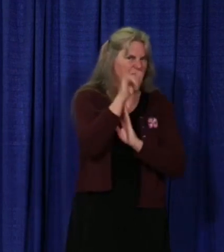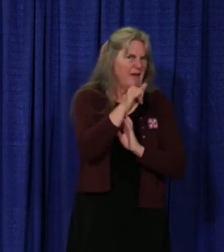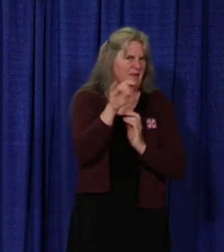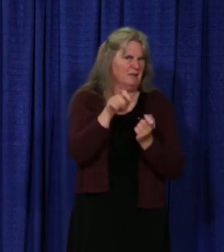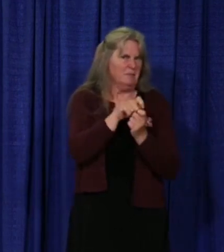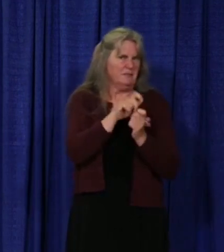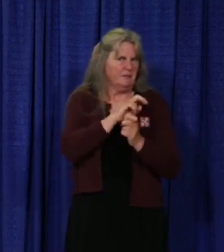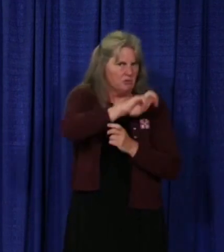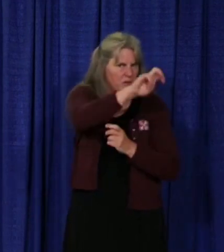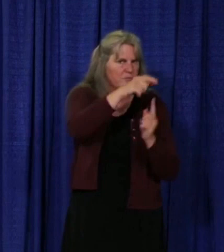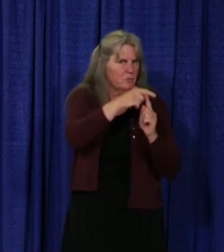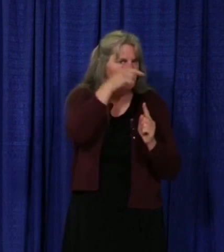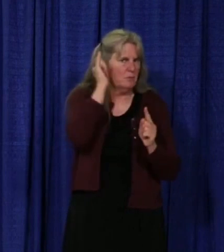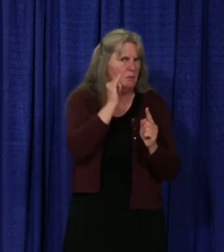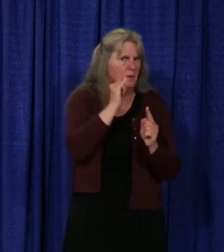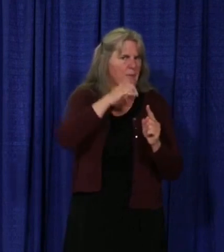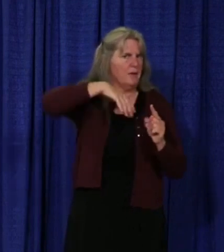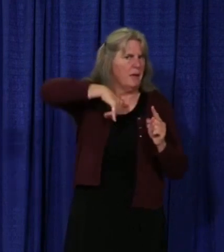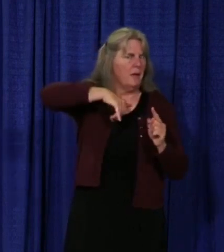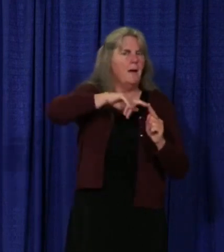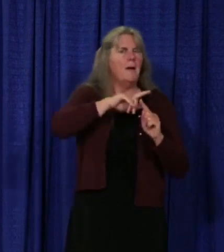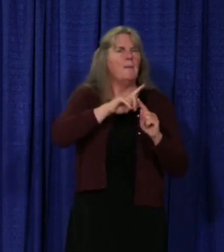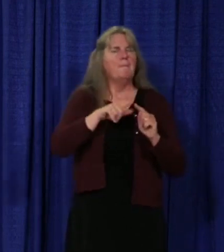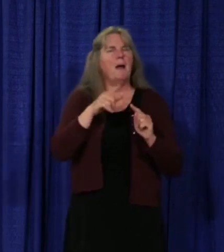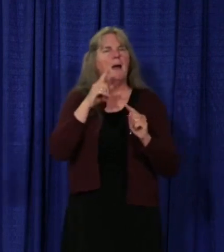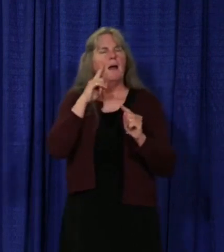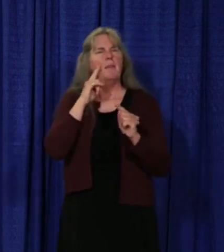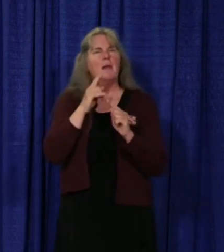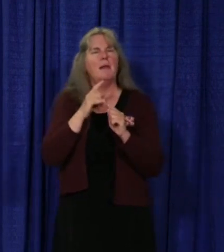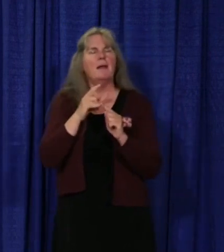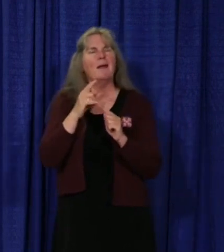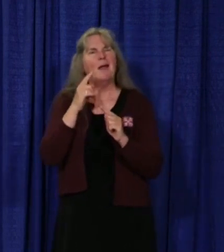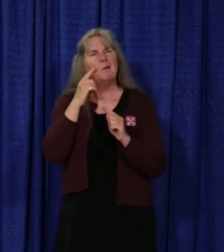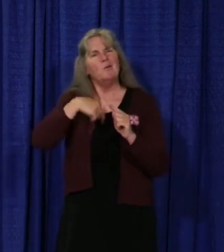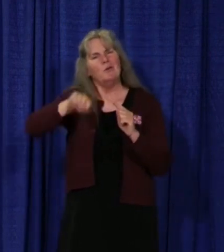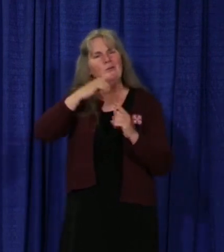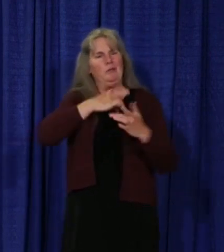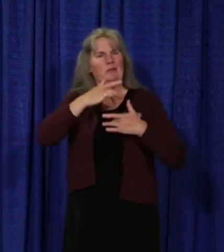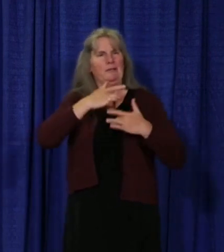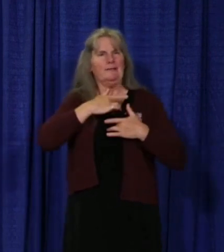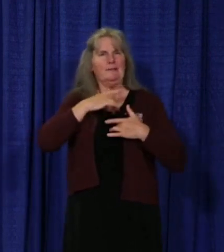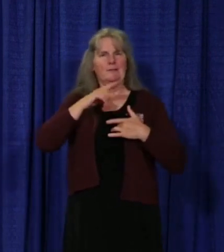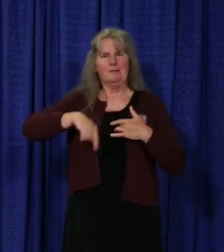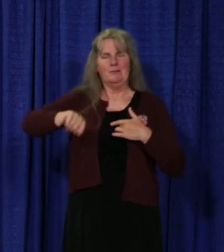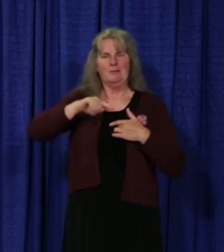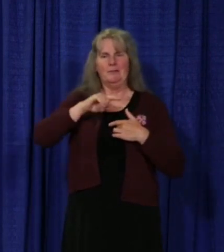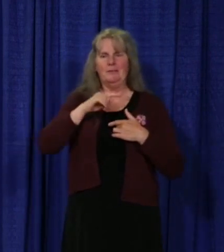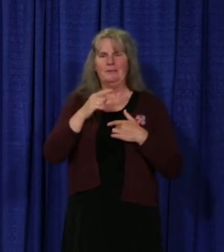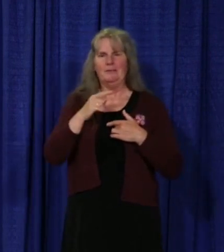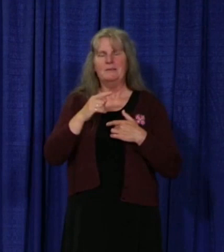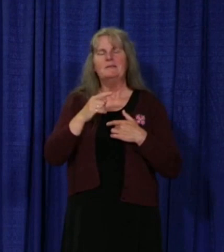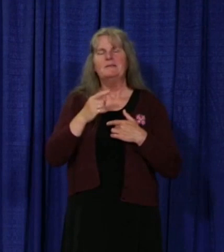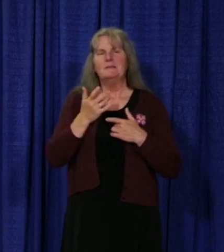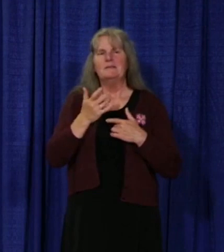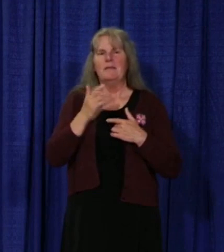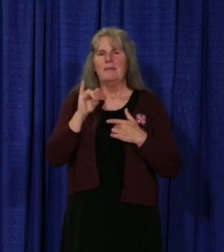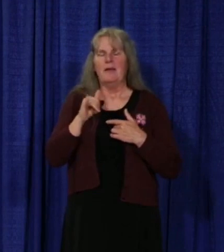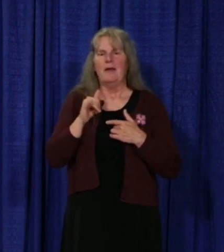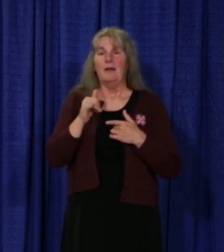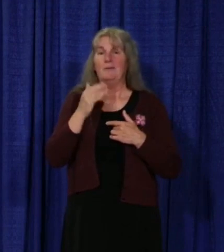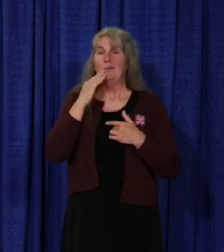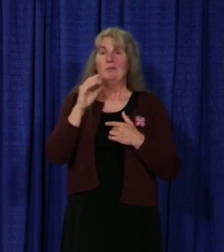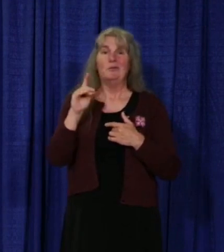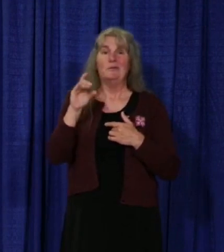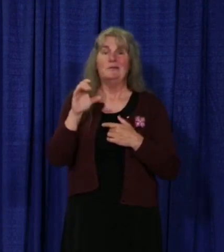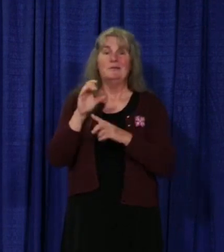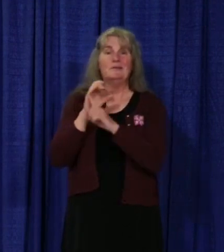this is going to be very helpful for what we hear is a big concern. But I've been on the mic before saying, in Dawson there